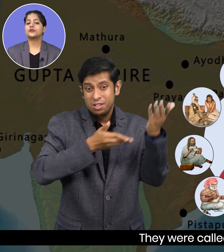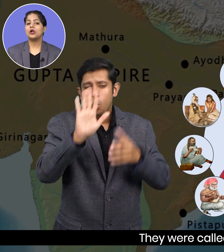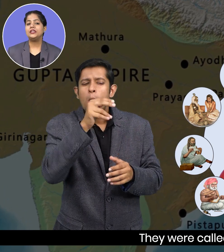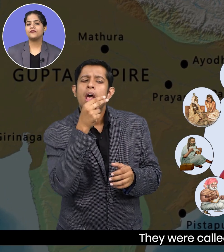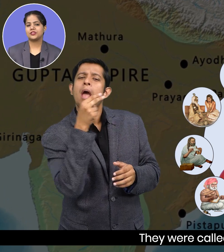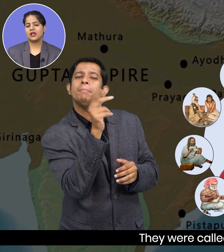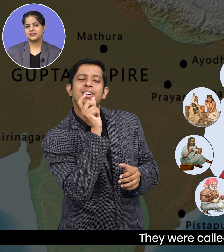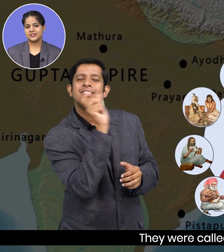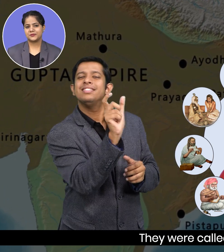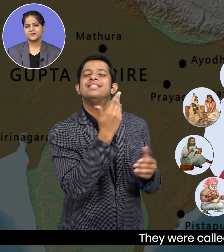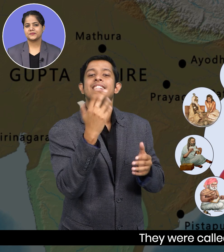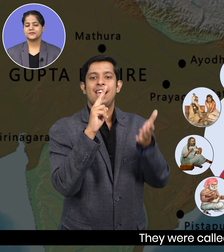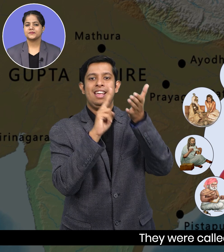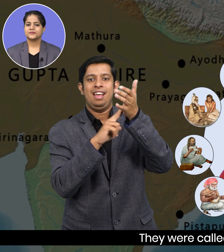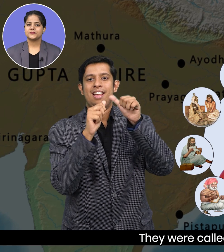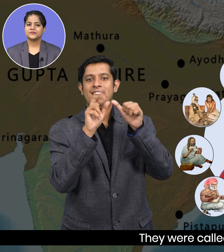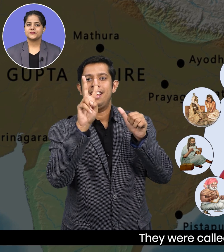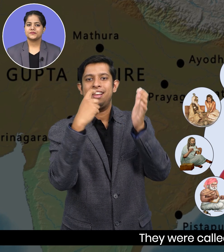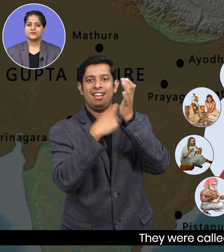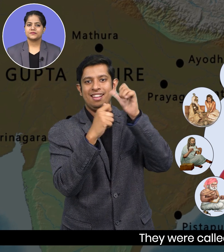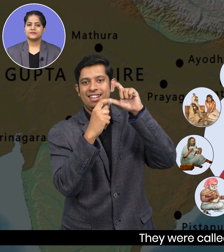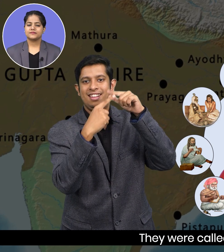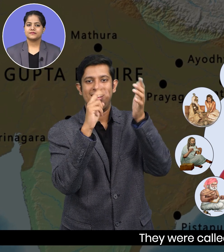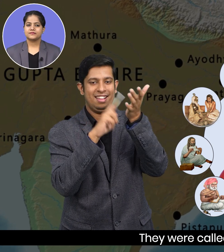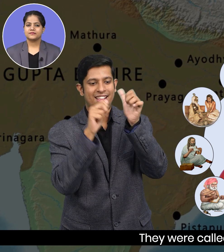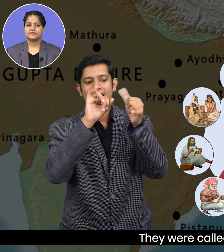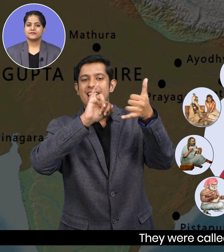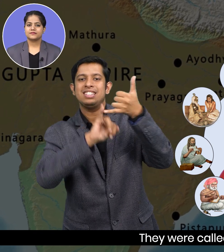They were called Navratnas.